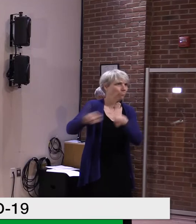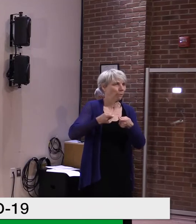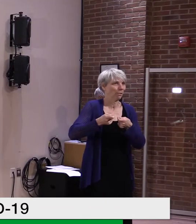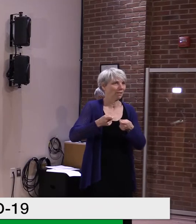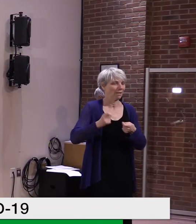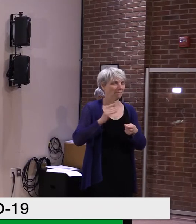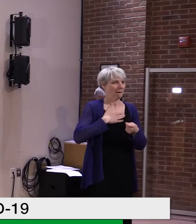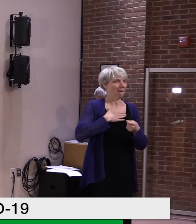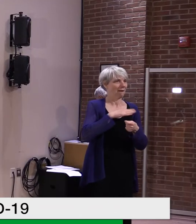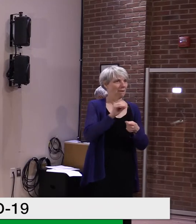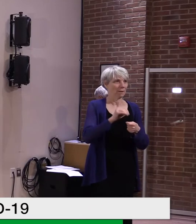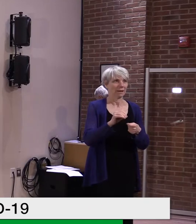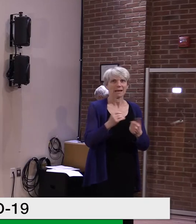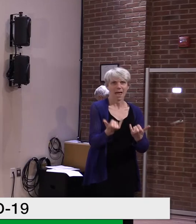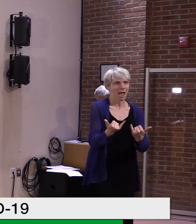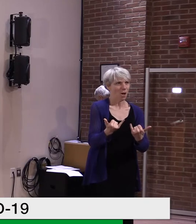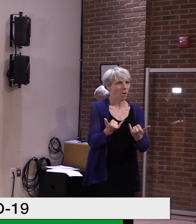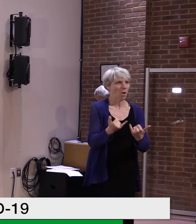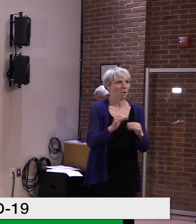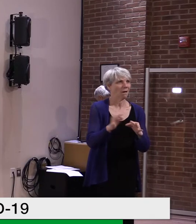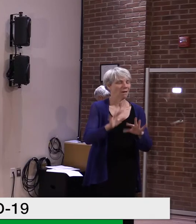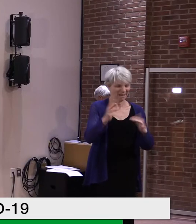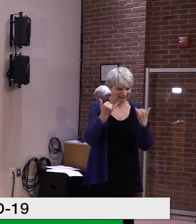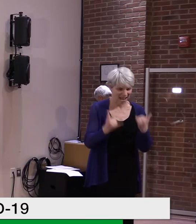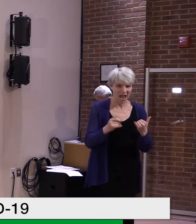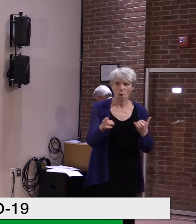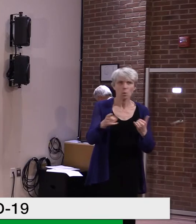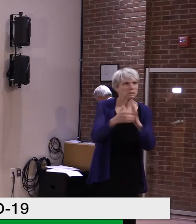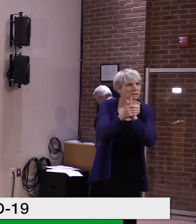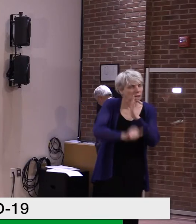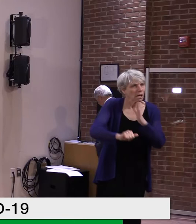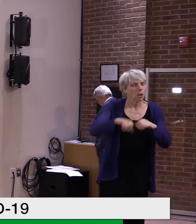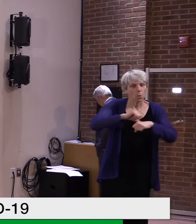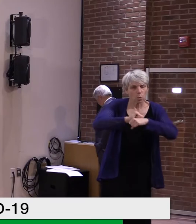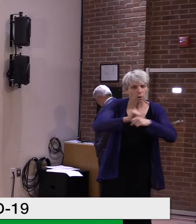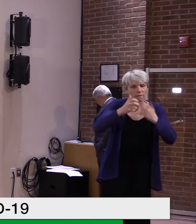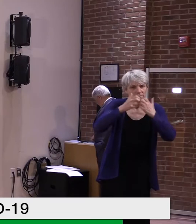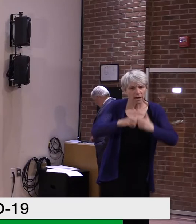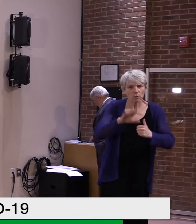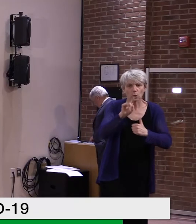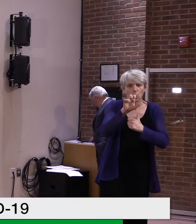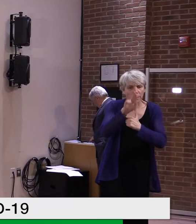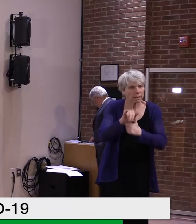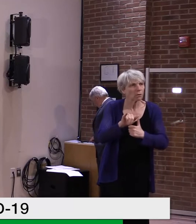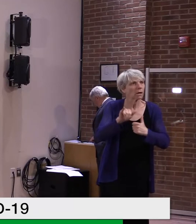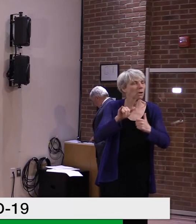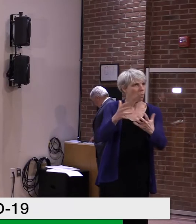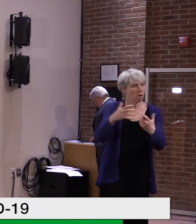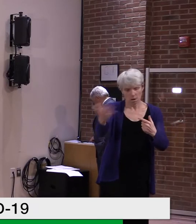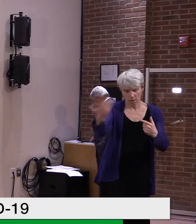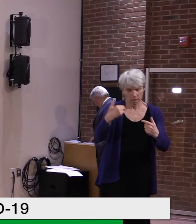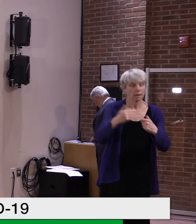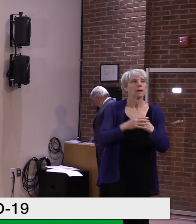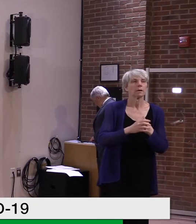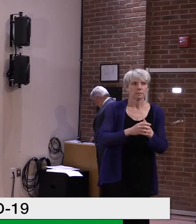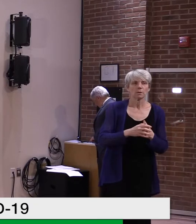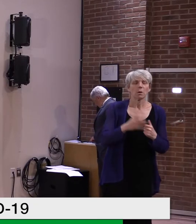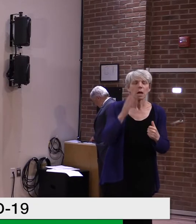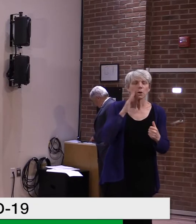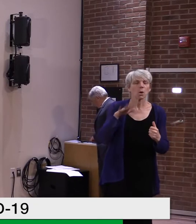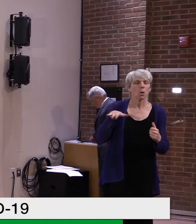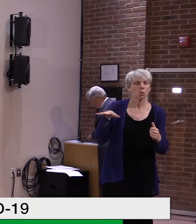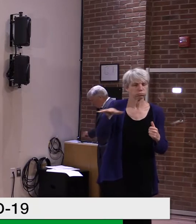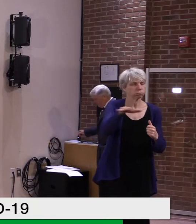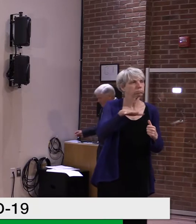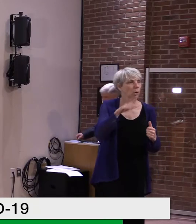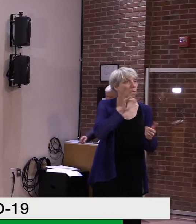now. They need them now, and they possess the skill sets they need. So we have a lot of hope that things will turn out okay, but certainly